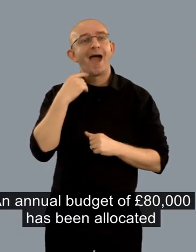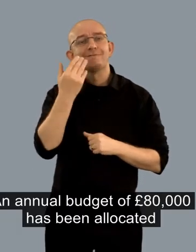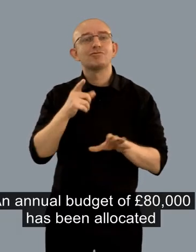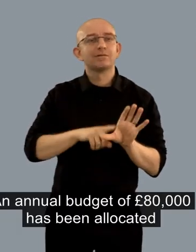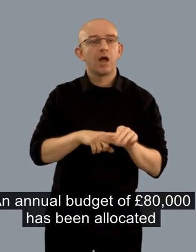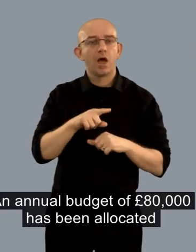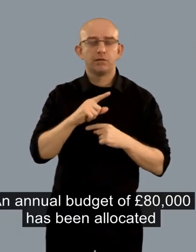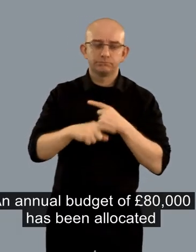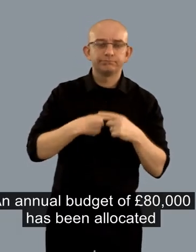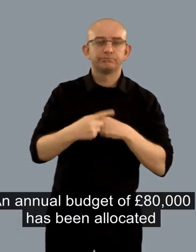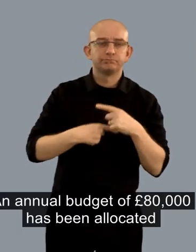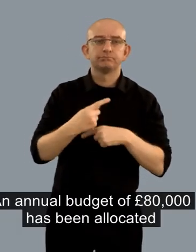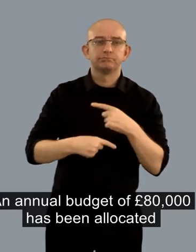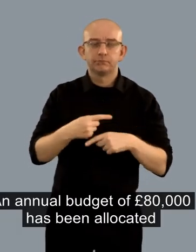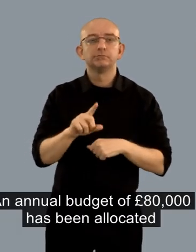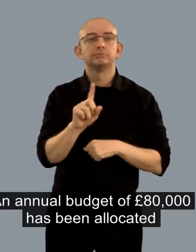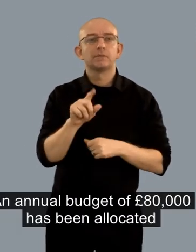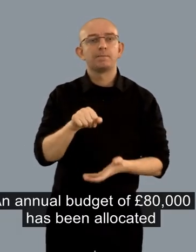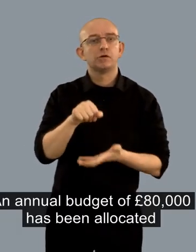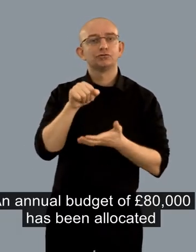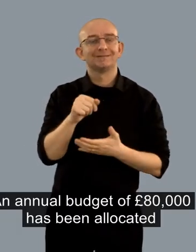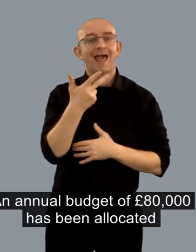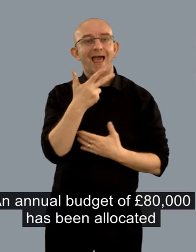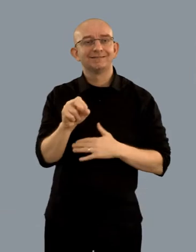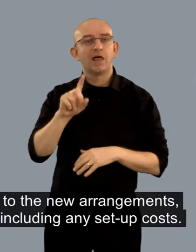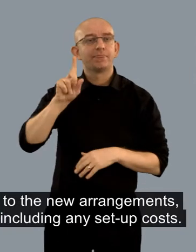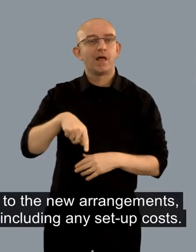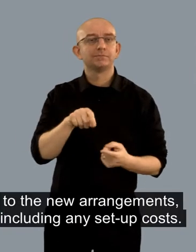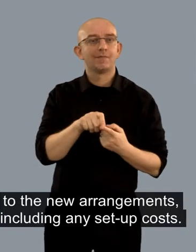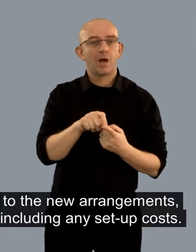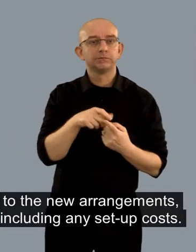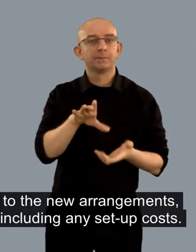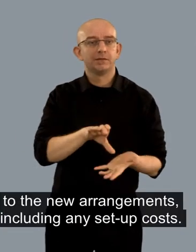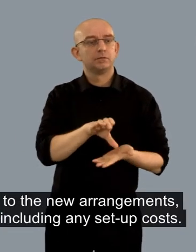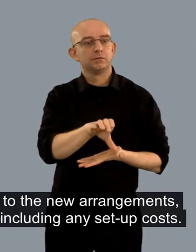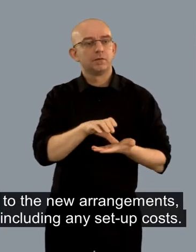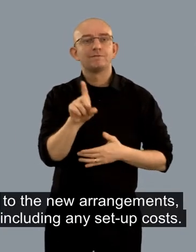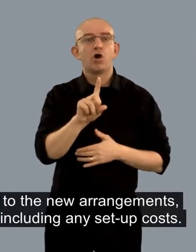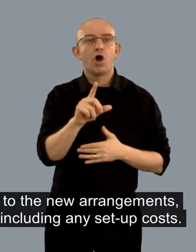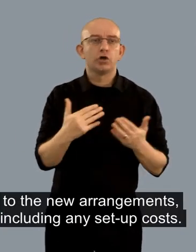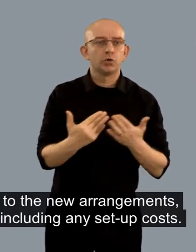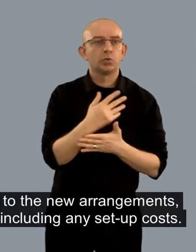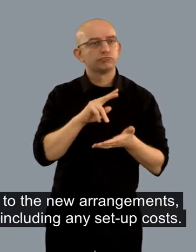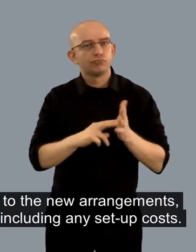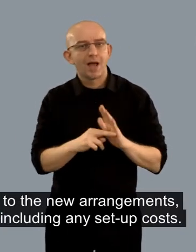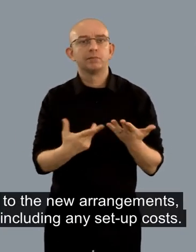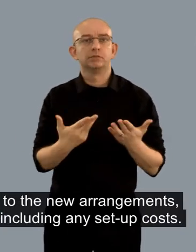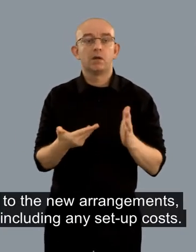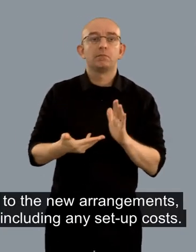An annual budget of £80,000 has been allocated to the new arrangements, including any set-up